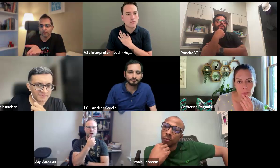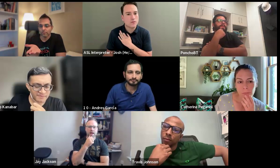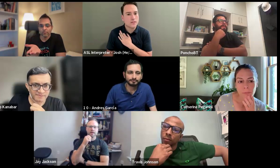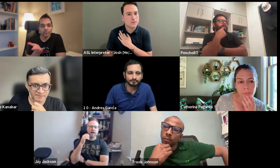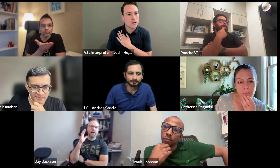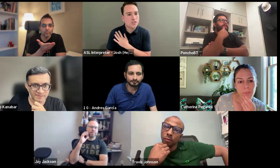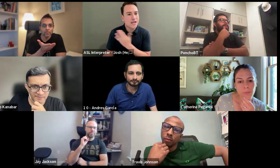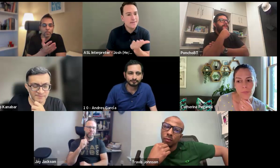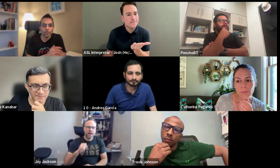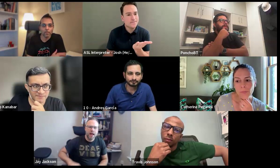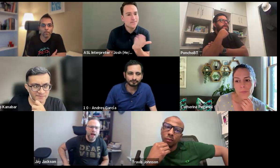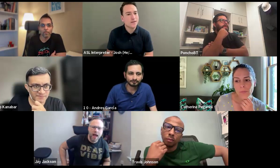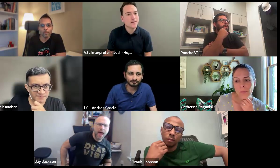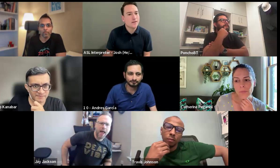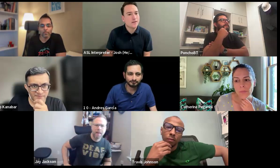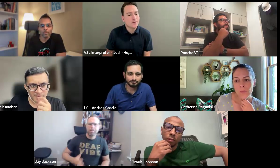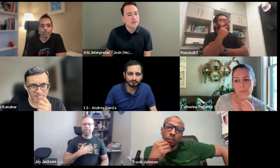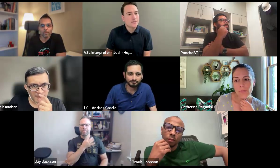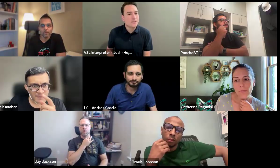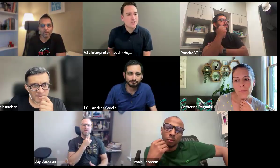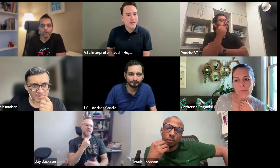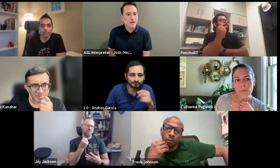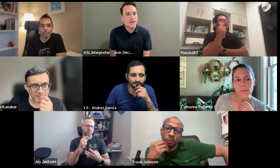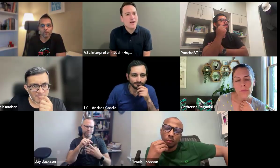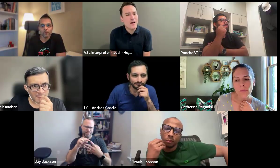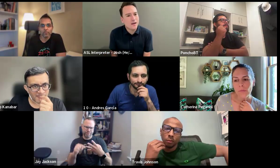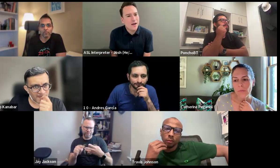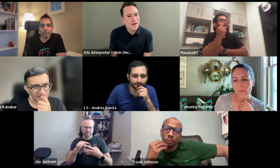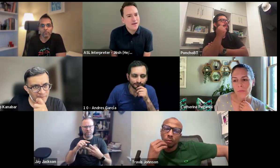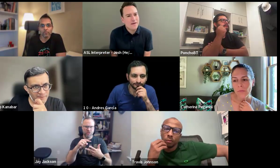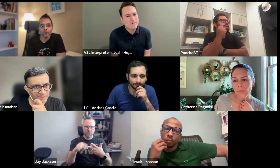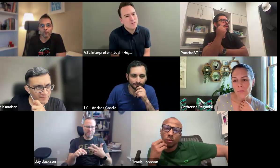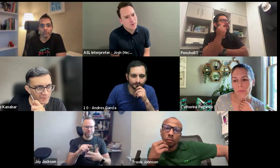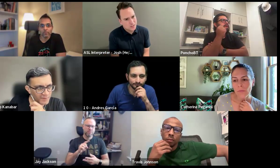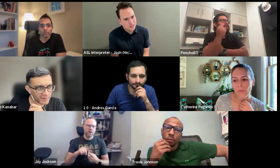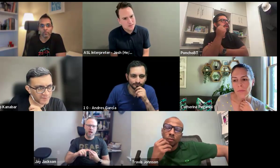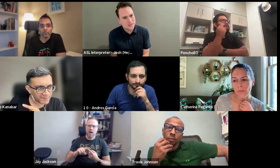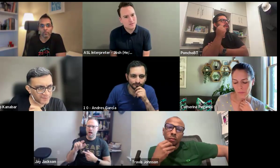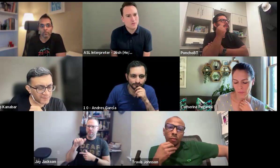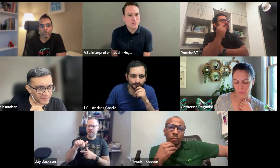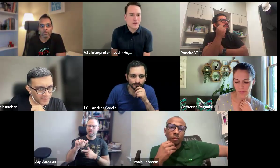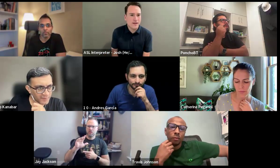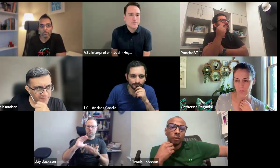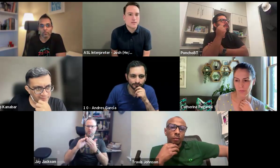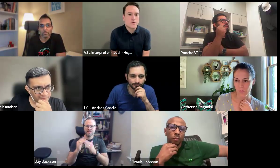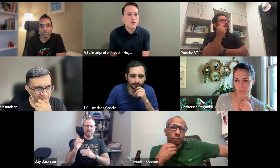Oh, this is Malad J. This is Jay here. Yeah, I have a few questions. Well, three.